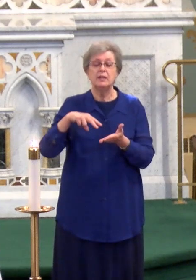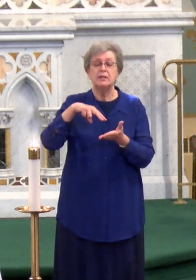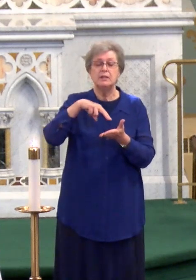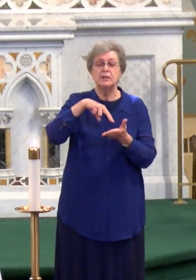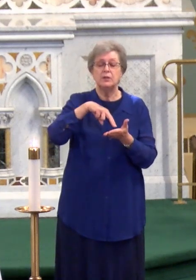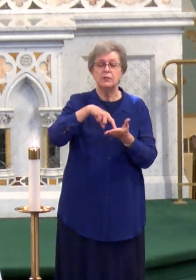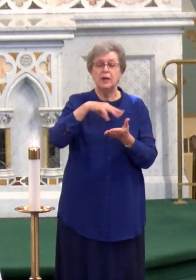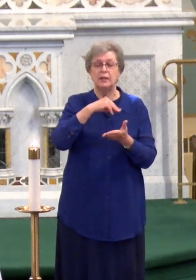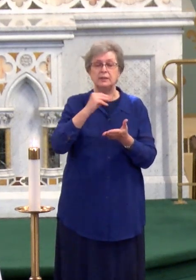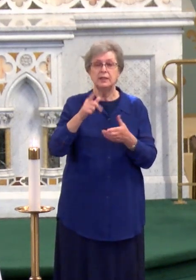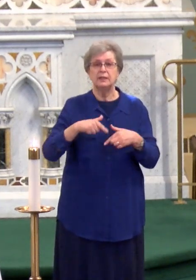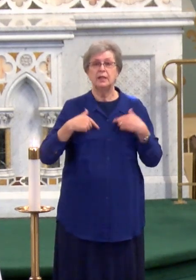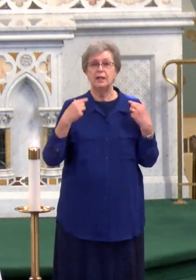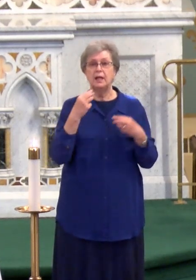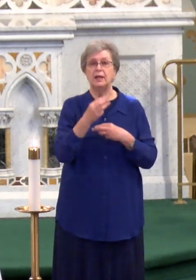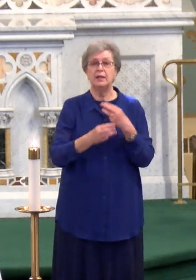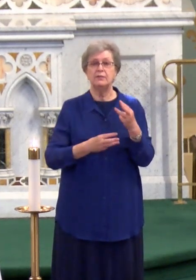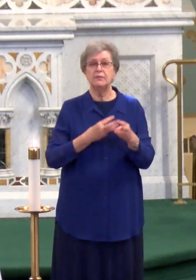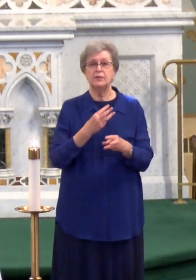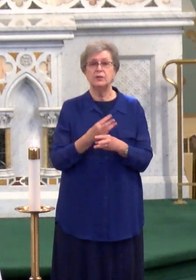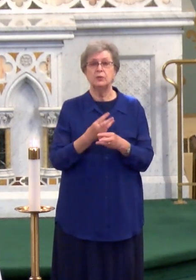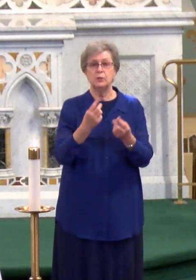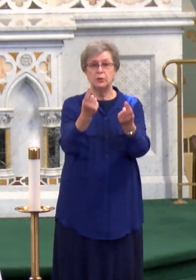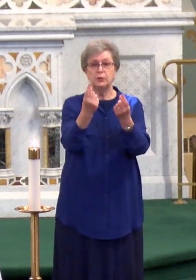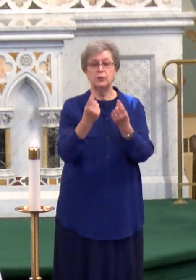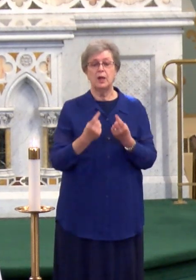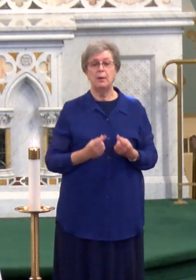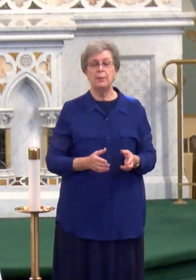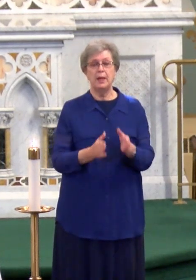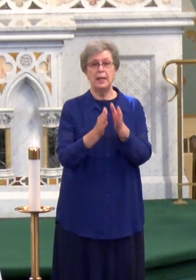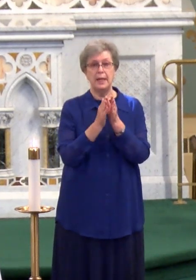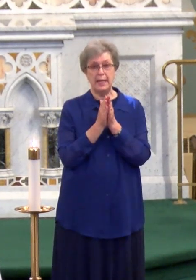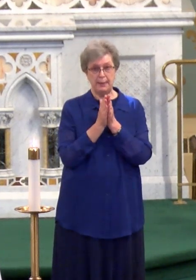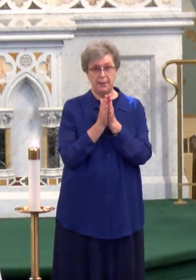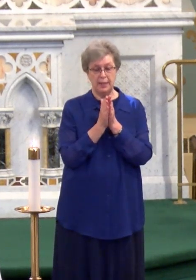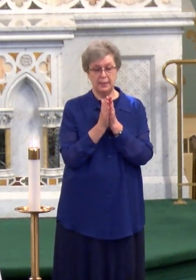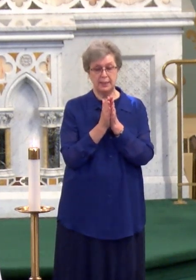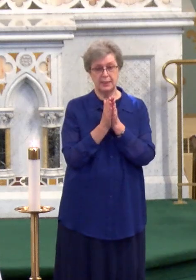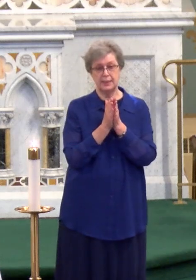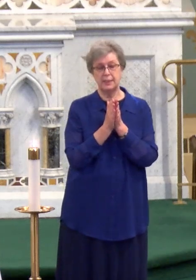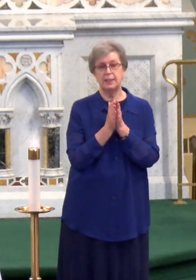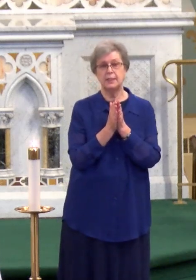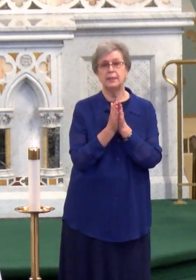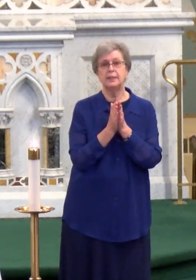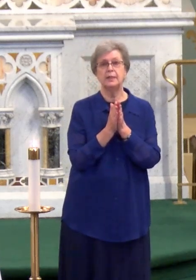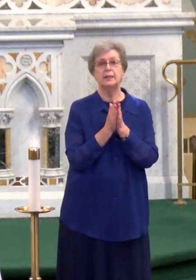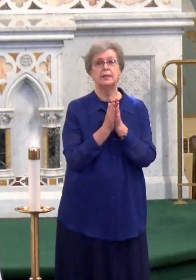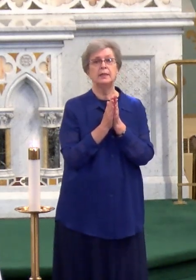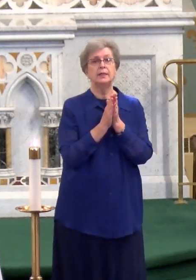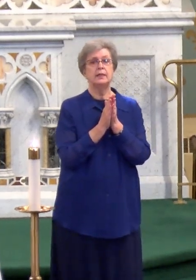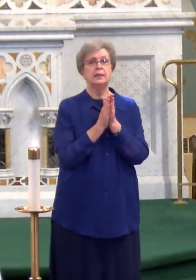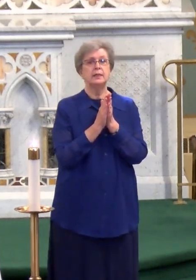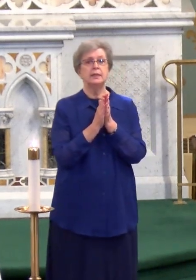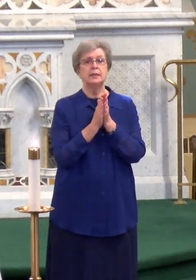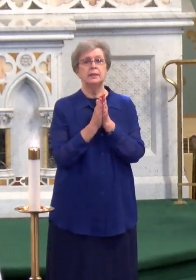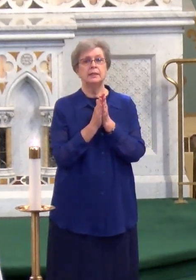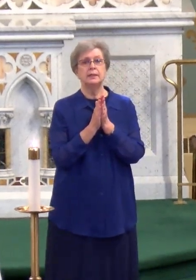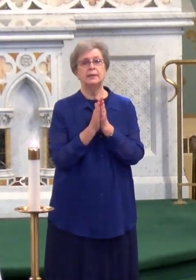to the resurrection of the dead and the life of the world to come. Amen.